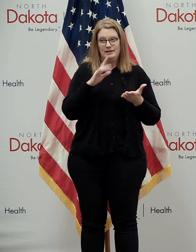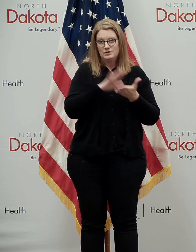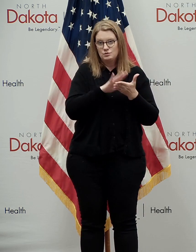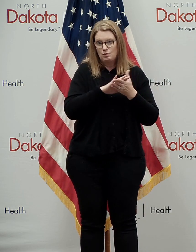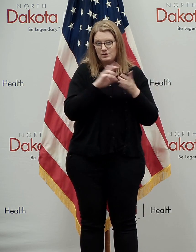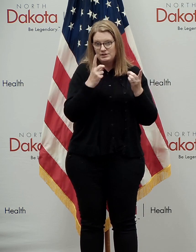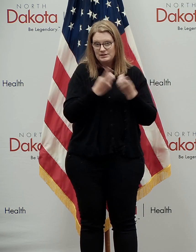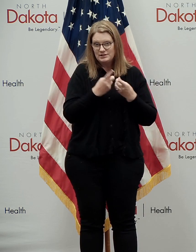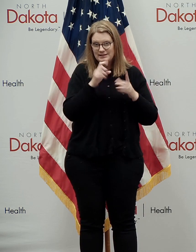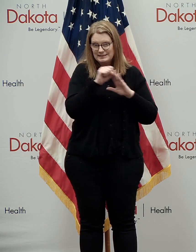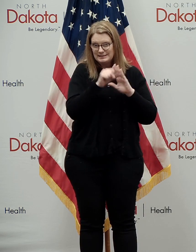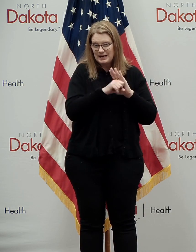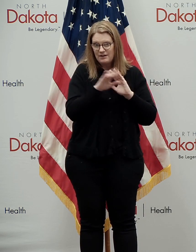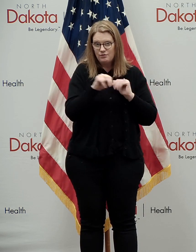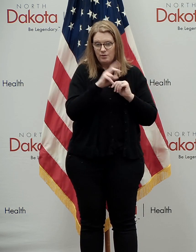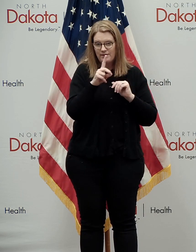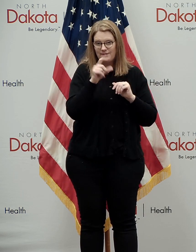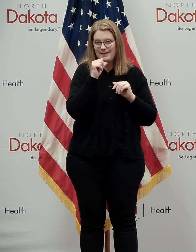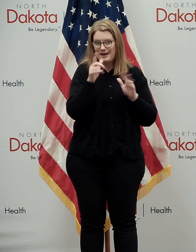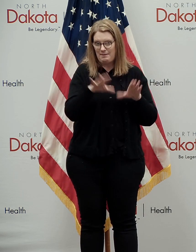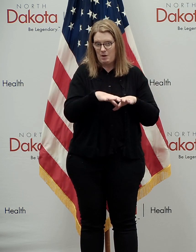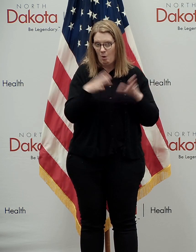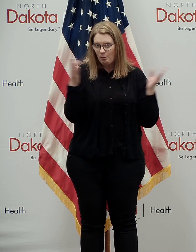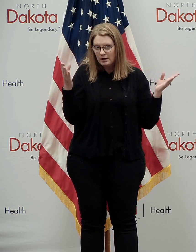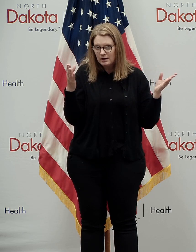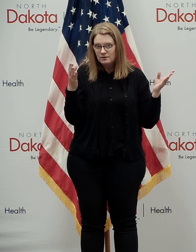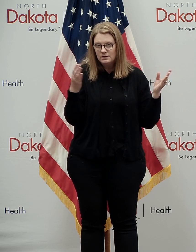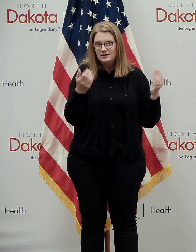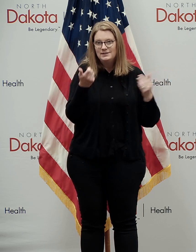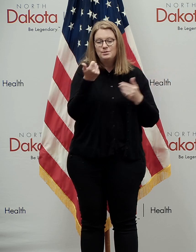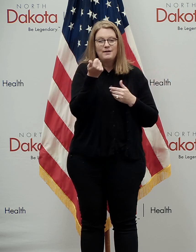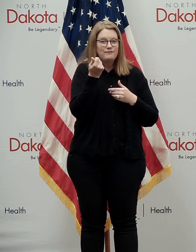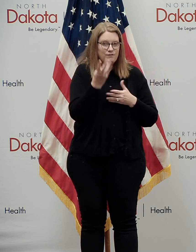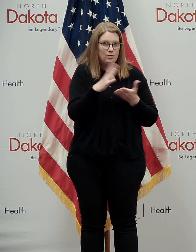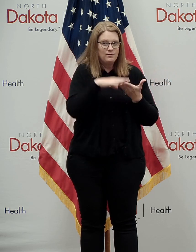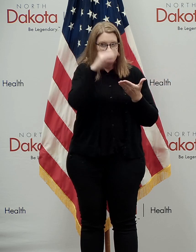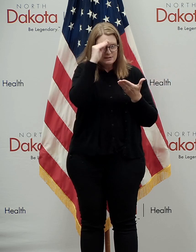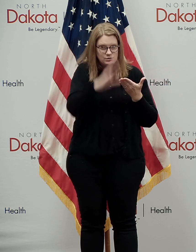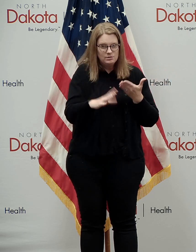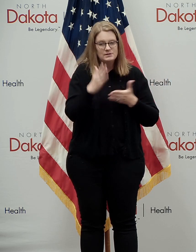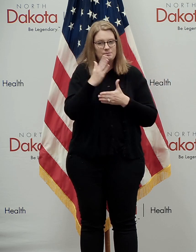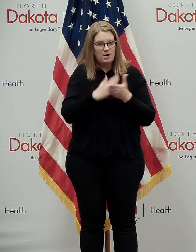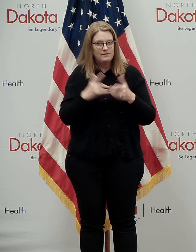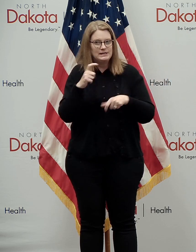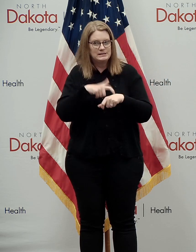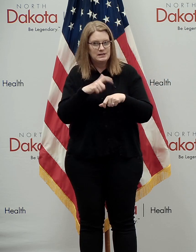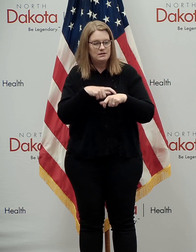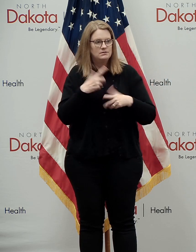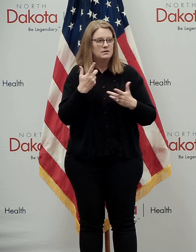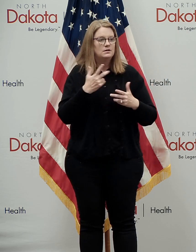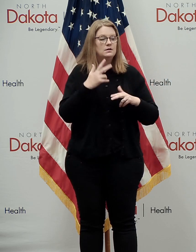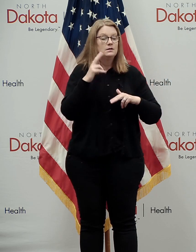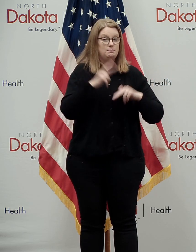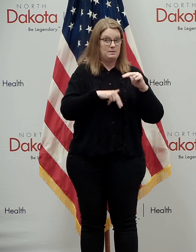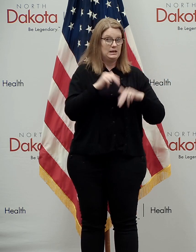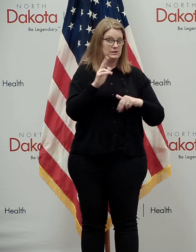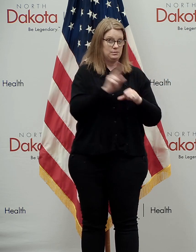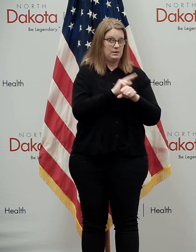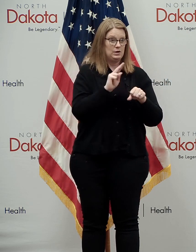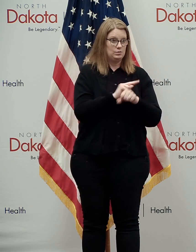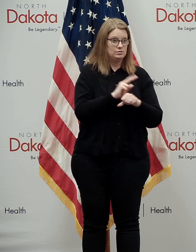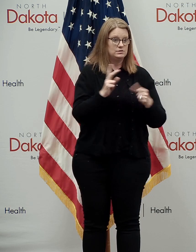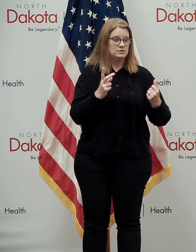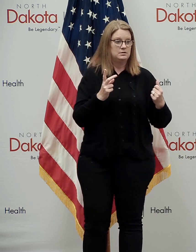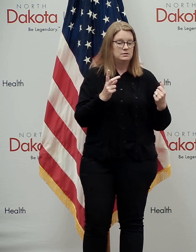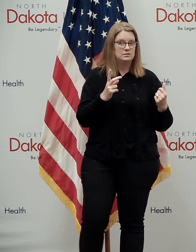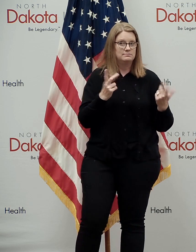North Dakota that won't be opening up their school buildings to at least some of their students some of the time. So our buildings will be used. As I said, I have